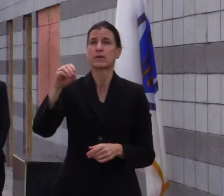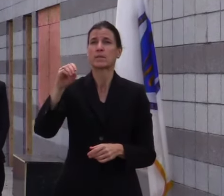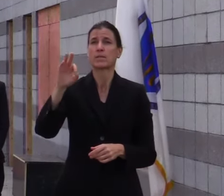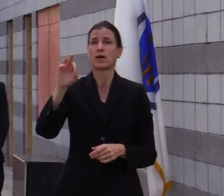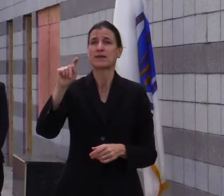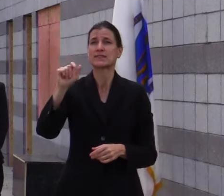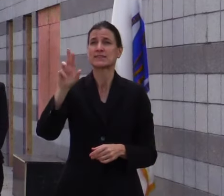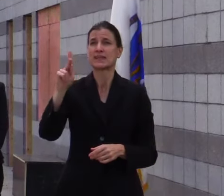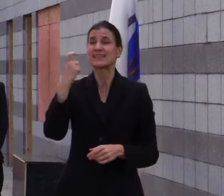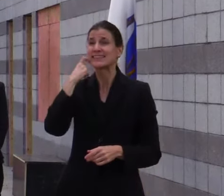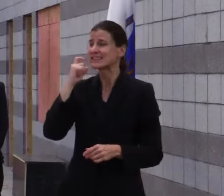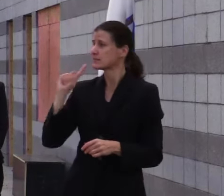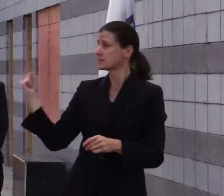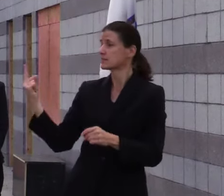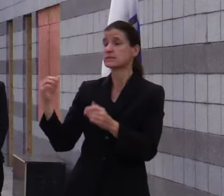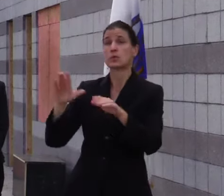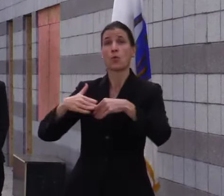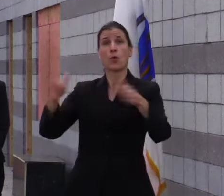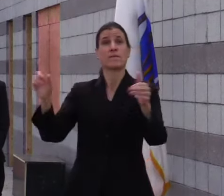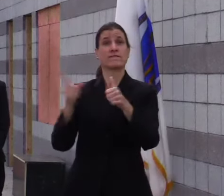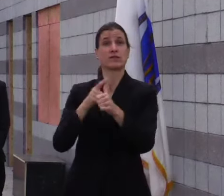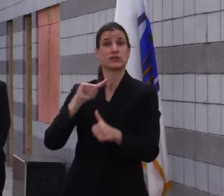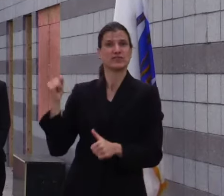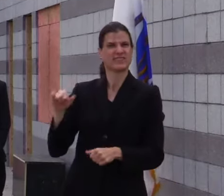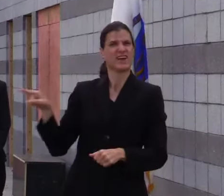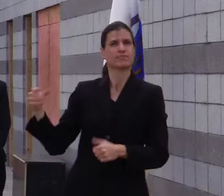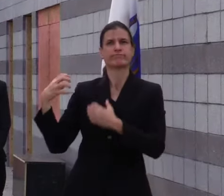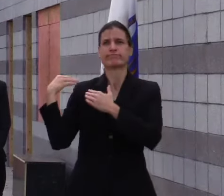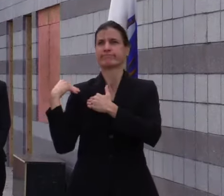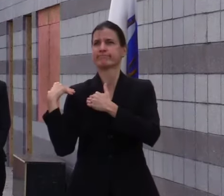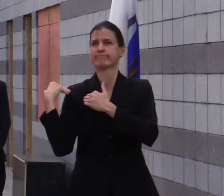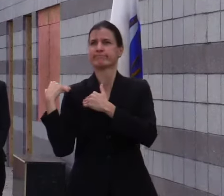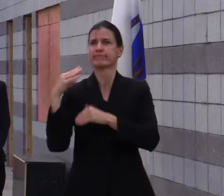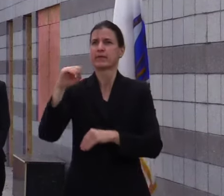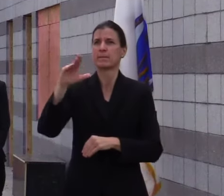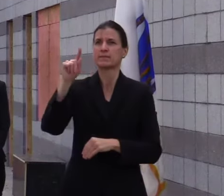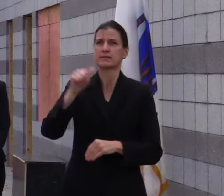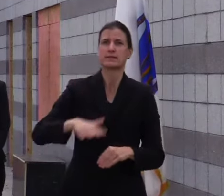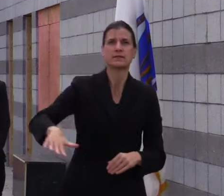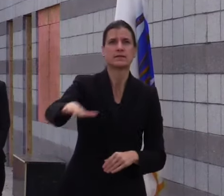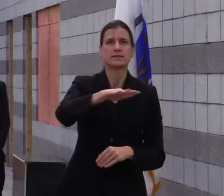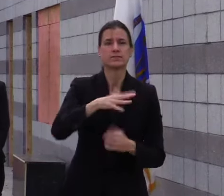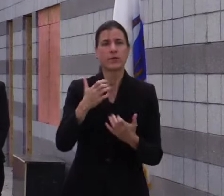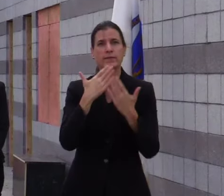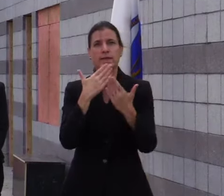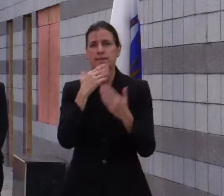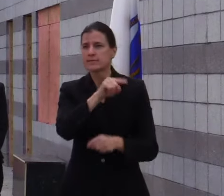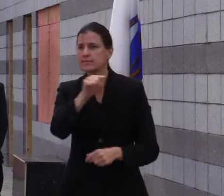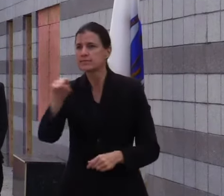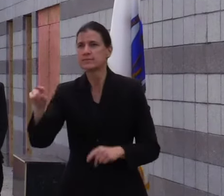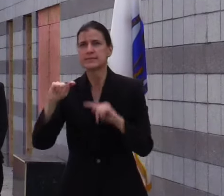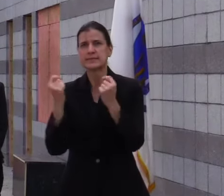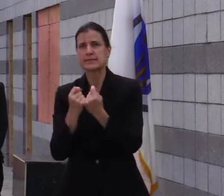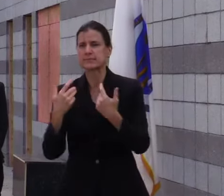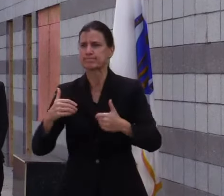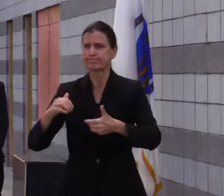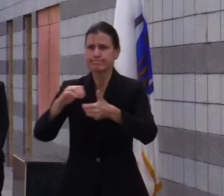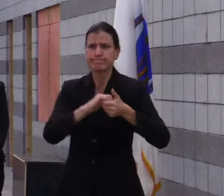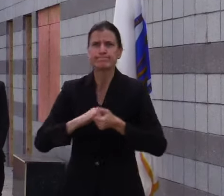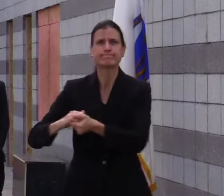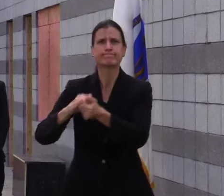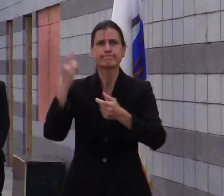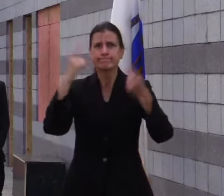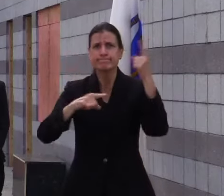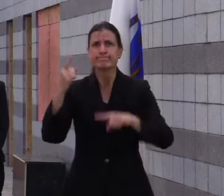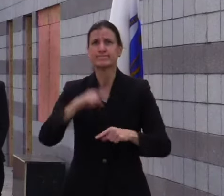huge, game-changing project. We're proud of the progress that's been made to date. I can't wait at the end of next